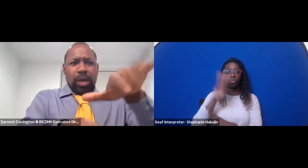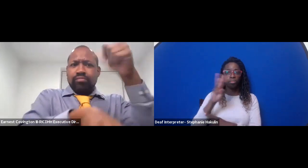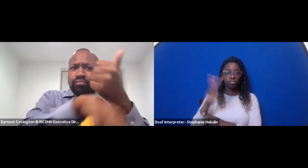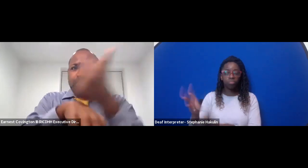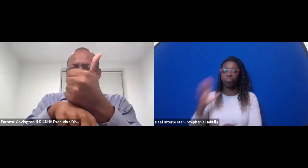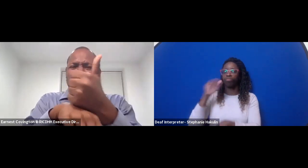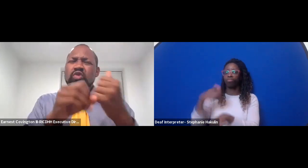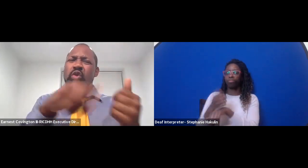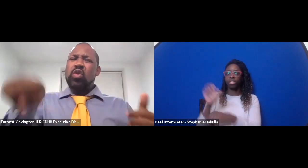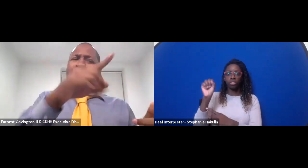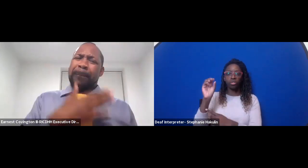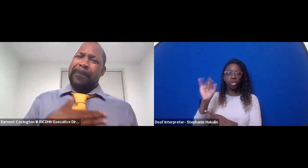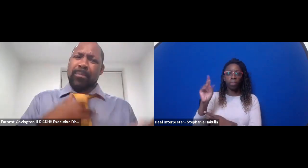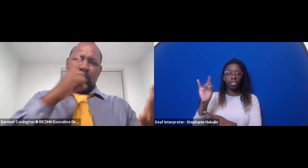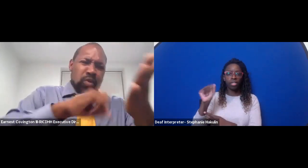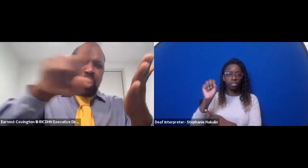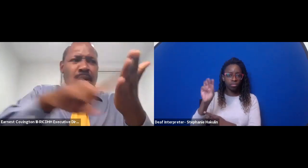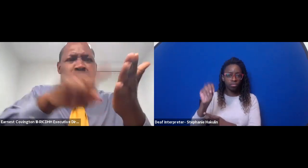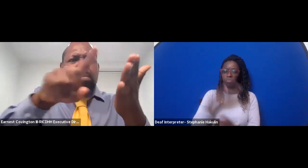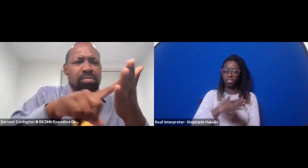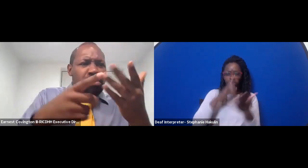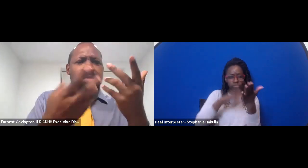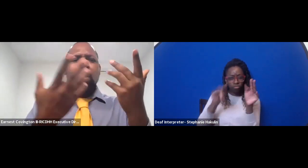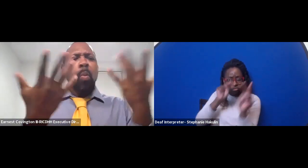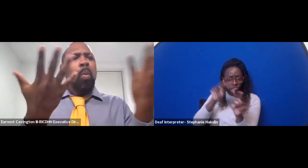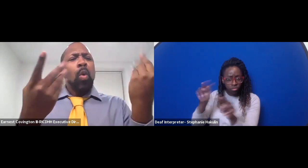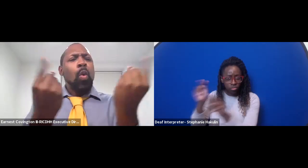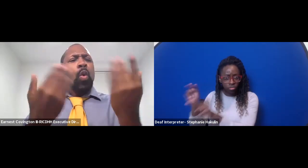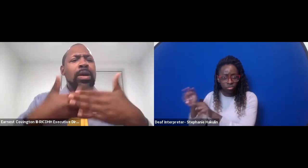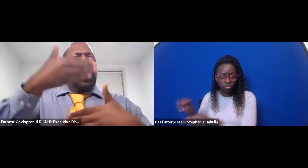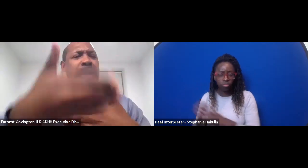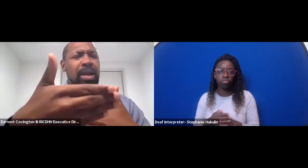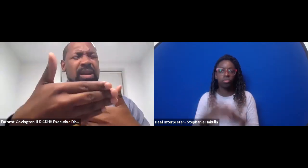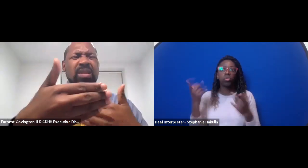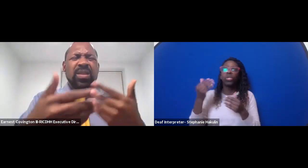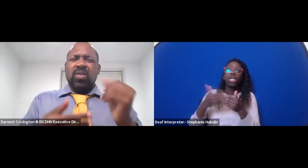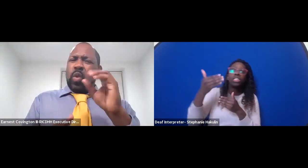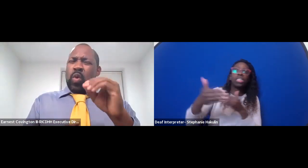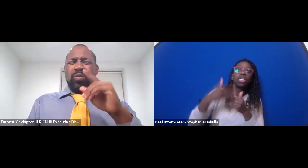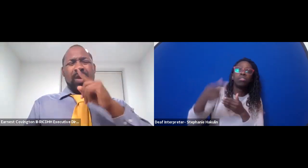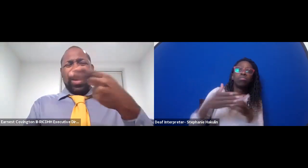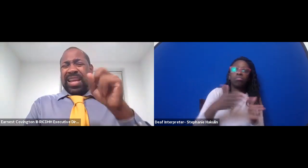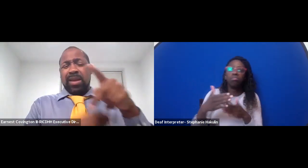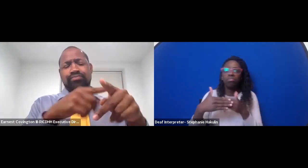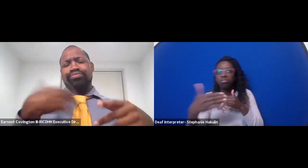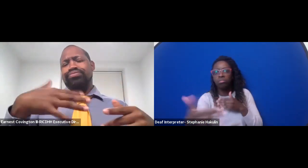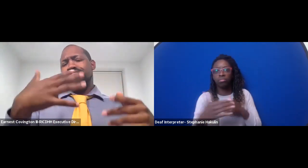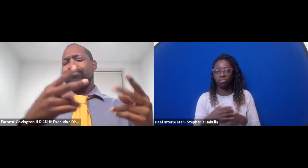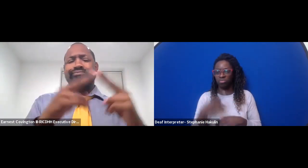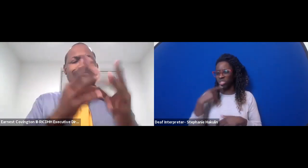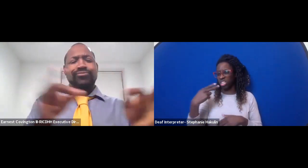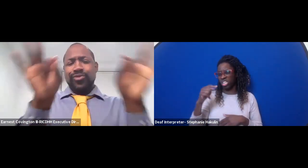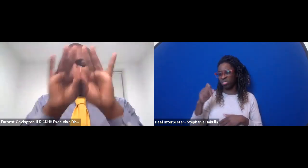websites that they've set up several resources so you can find out what's happening